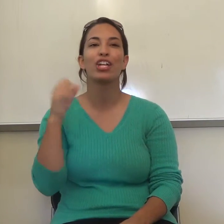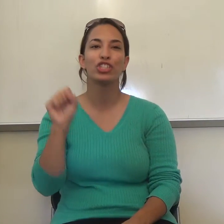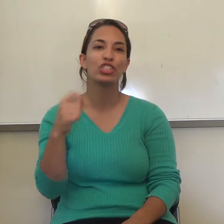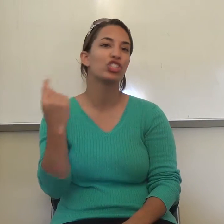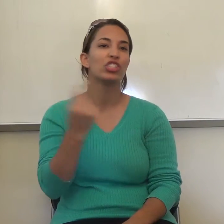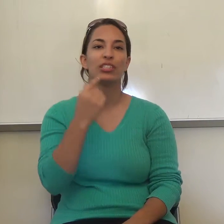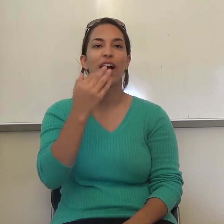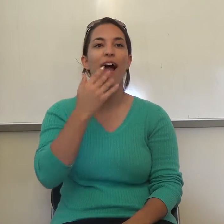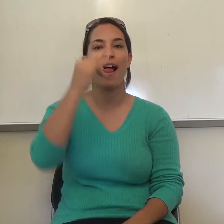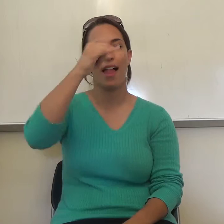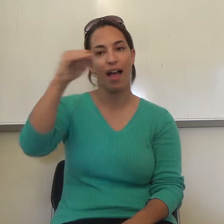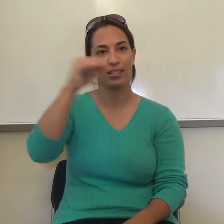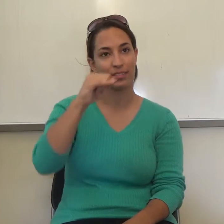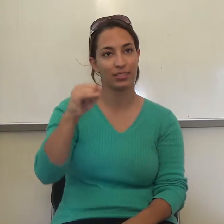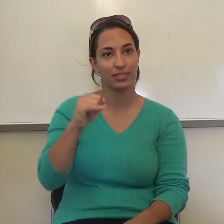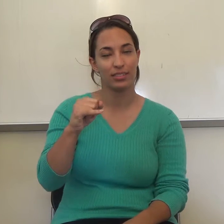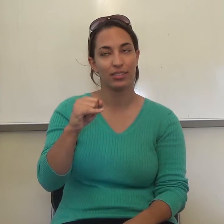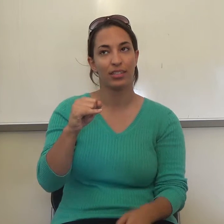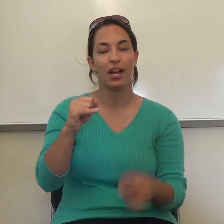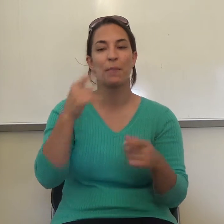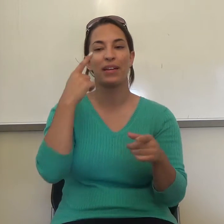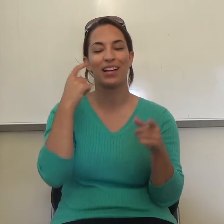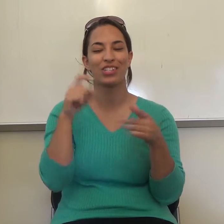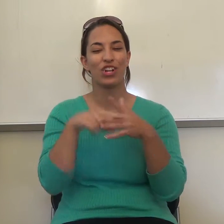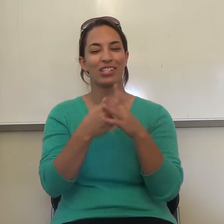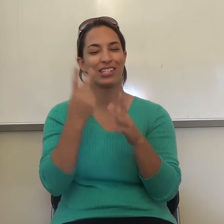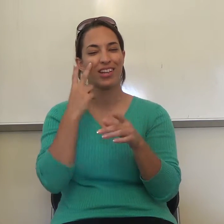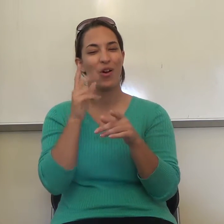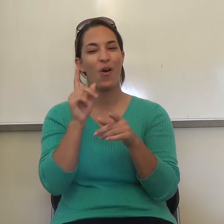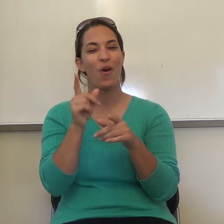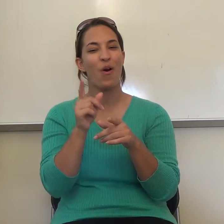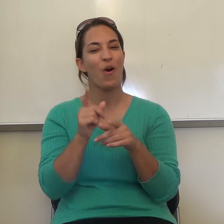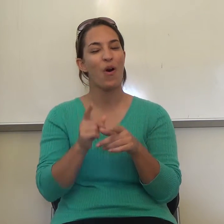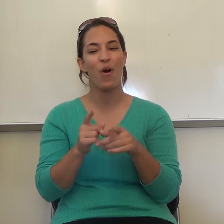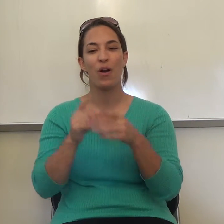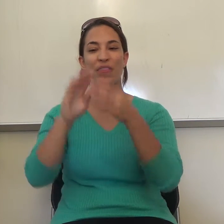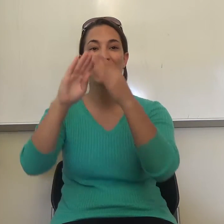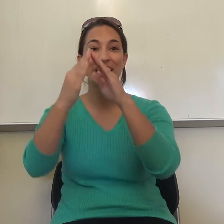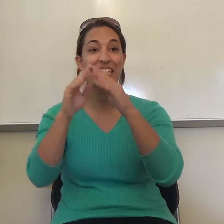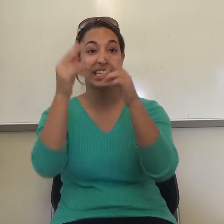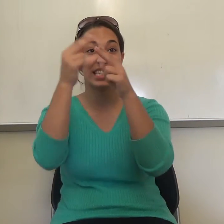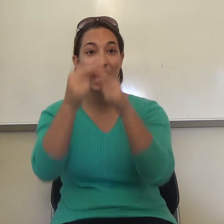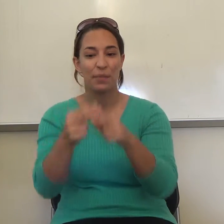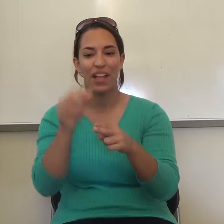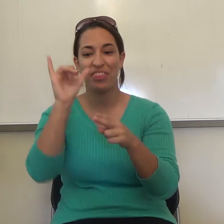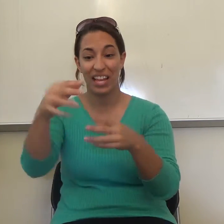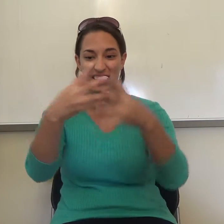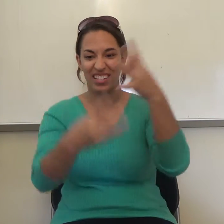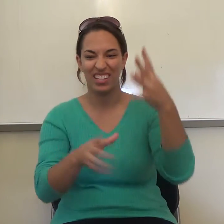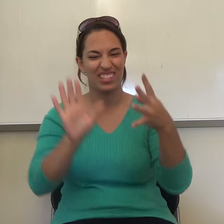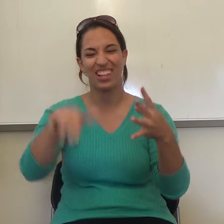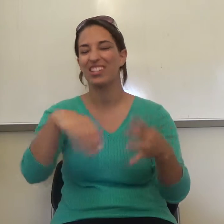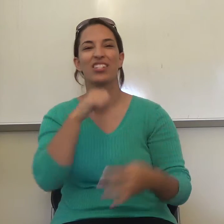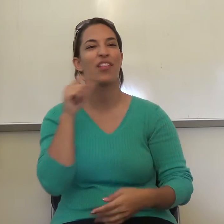those. Because then you start to see, oh, wait a minute, that's not really the list I need to make. So that's really a